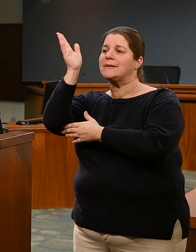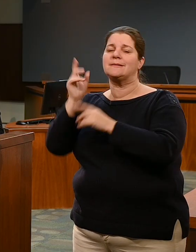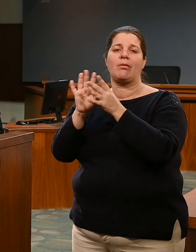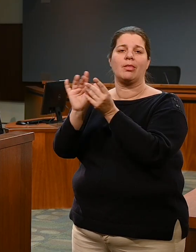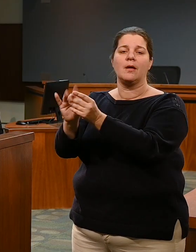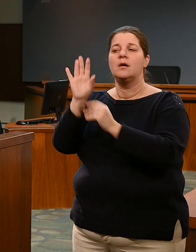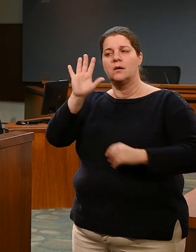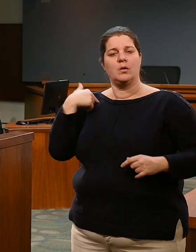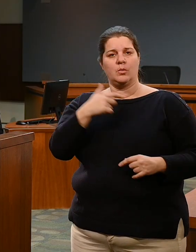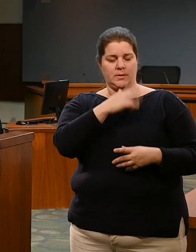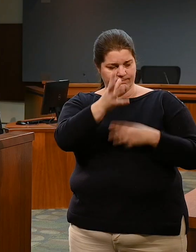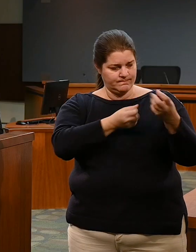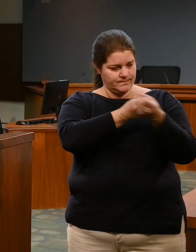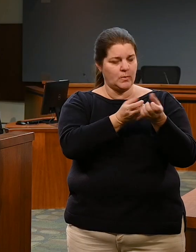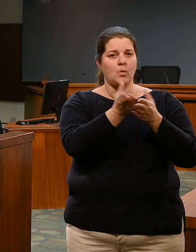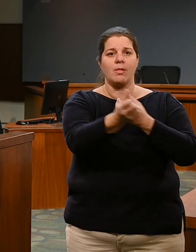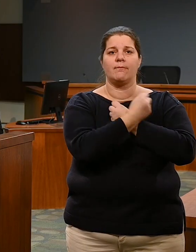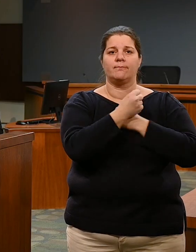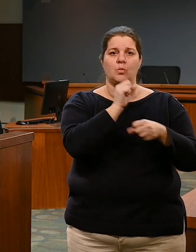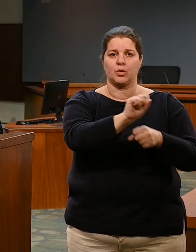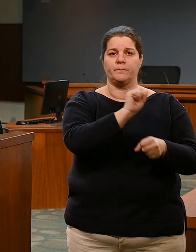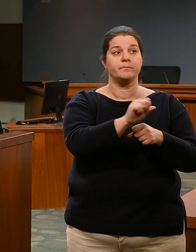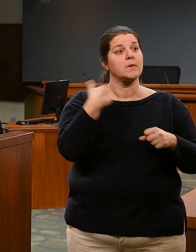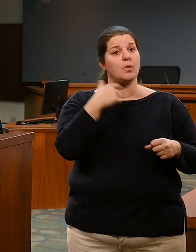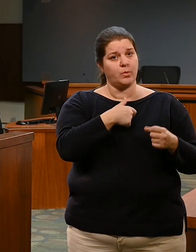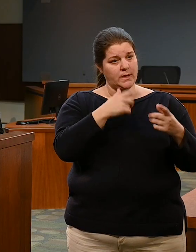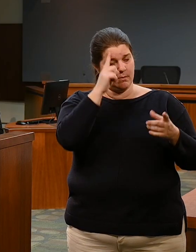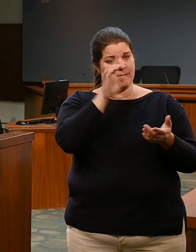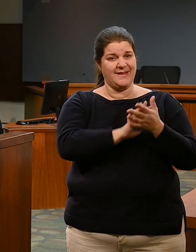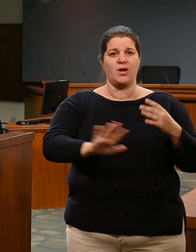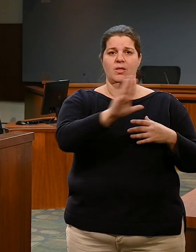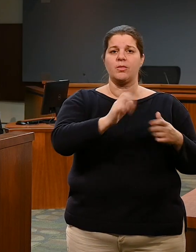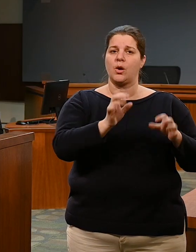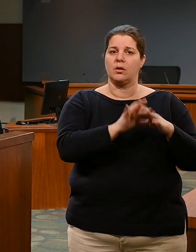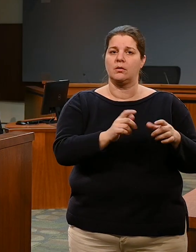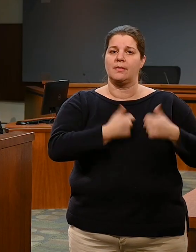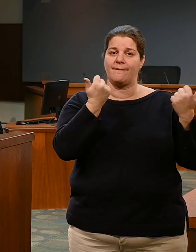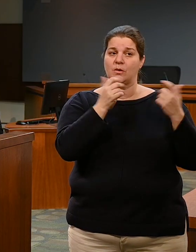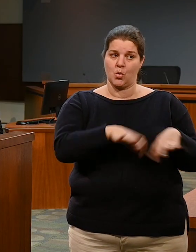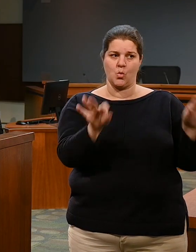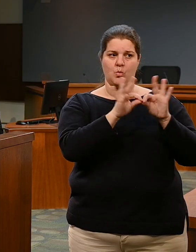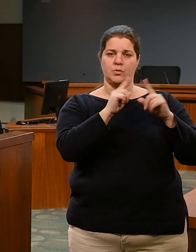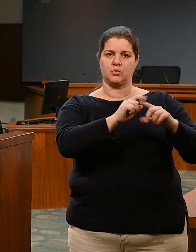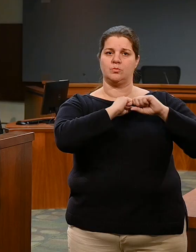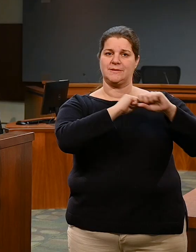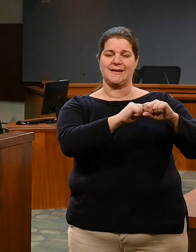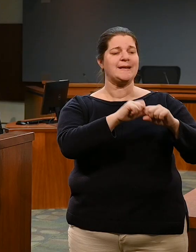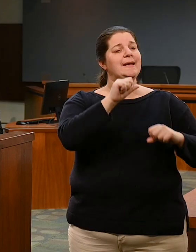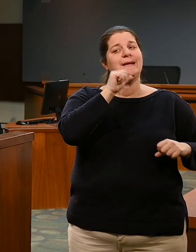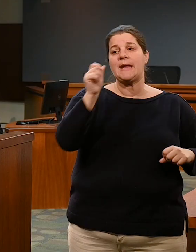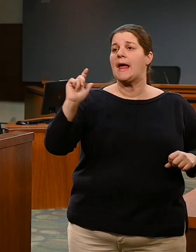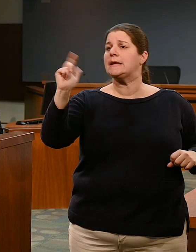We stand behind this work because we believe every young person's life is worth protecting, and we are committed to doing the work, not later, not